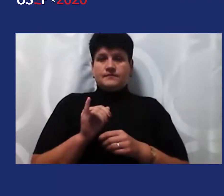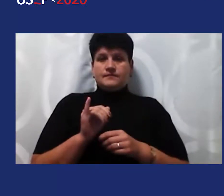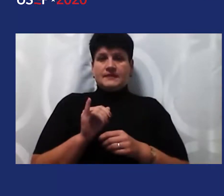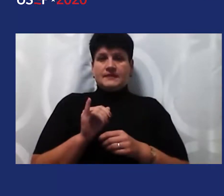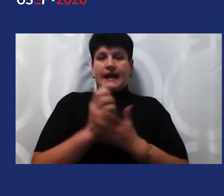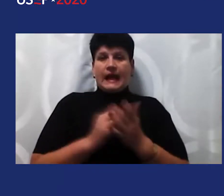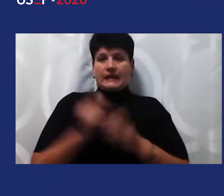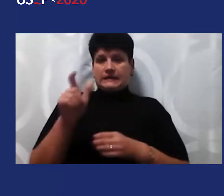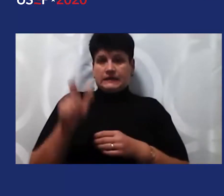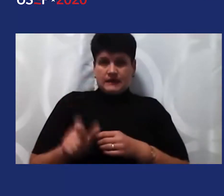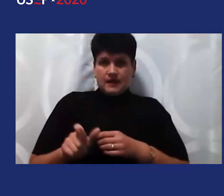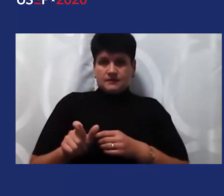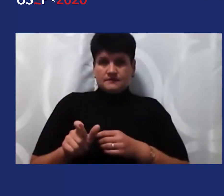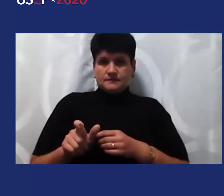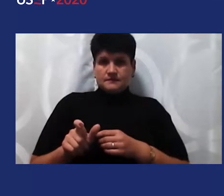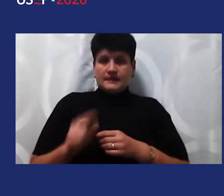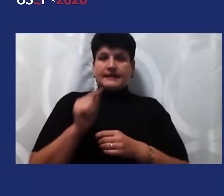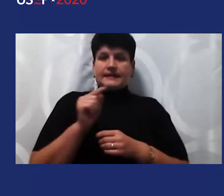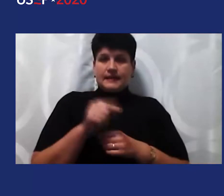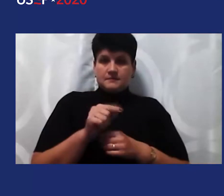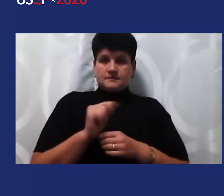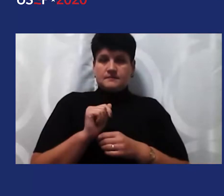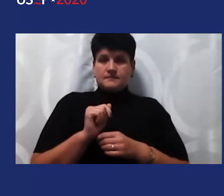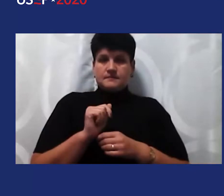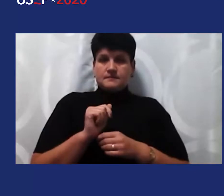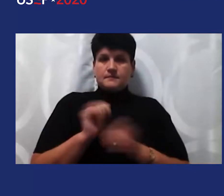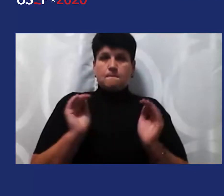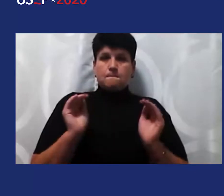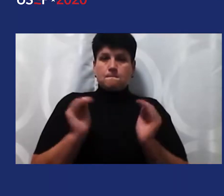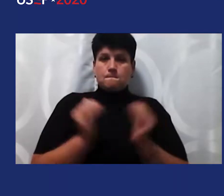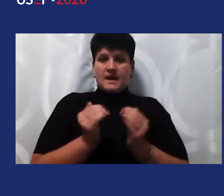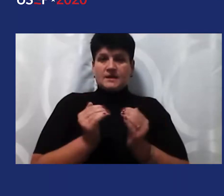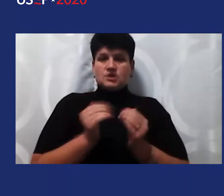with voters, something like that.